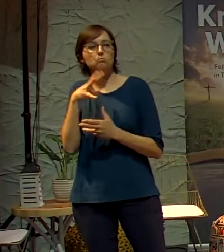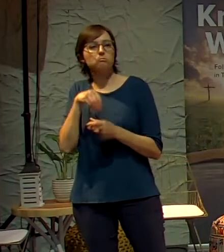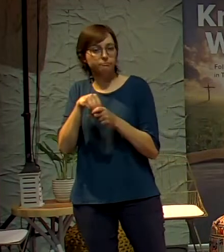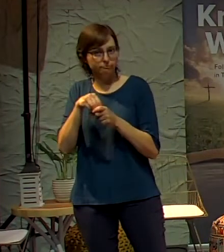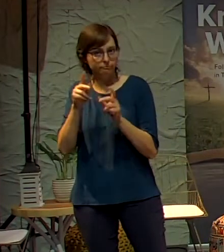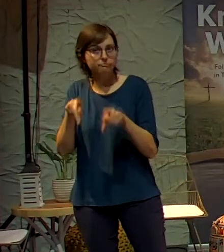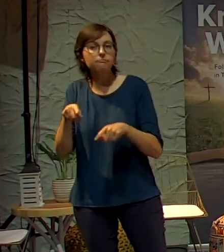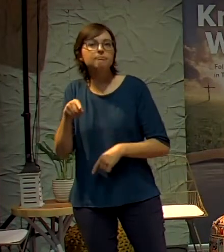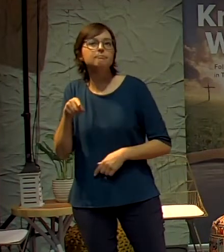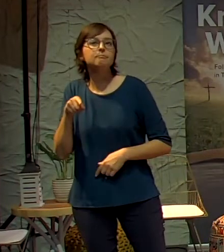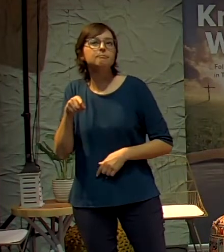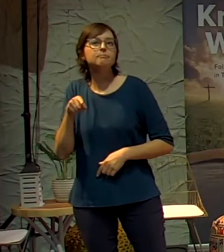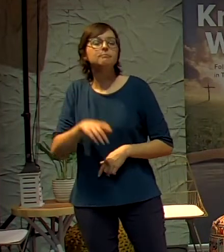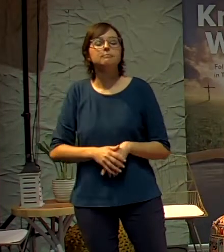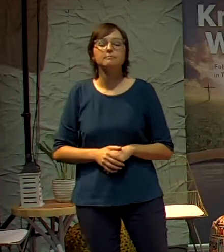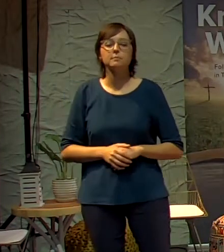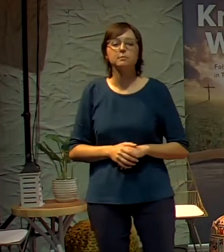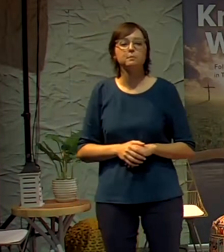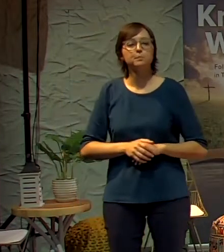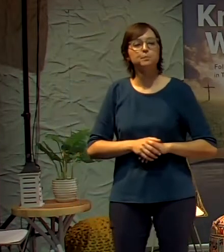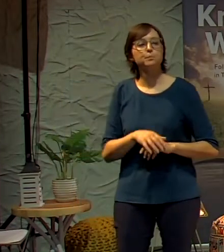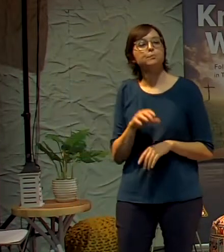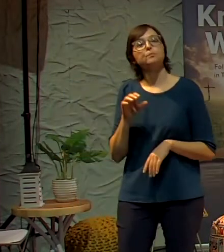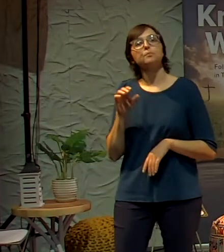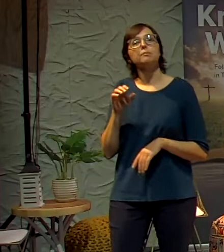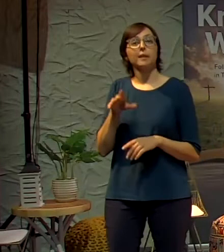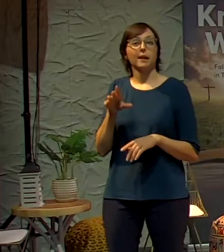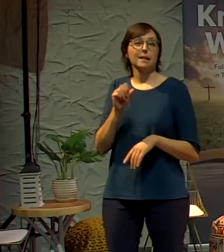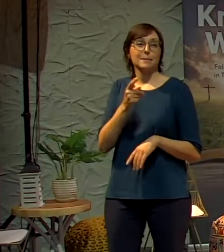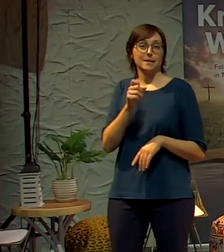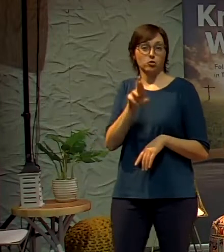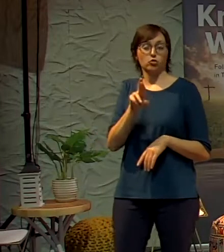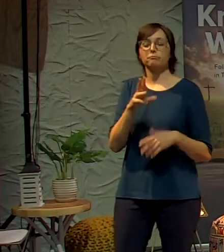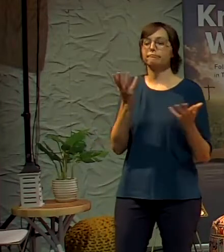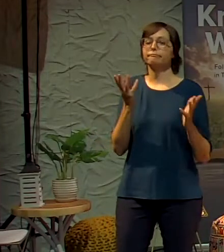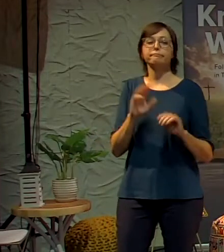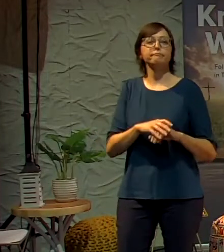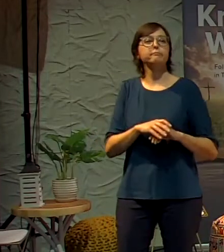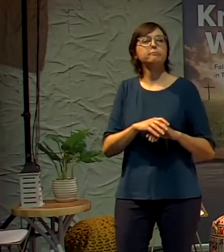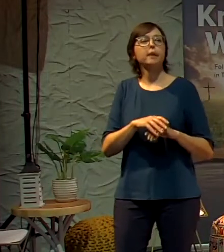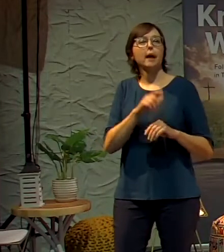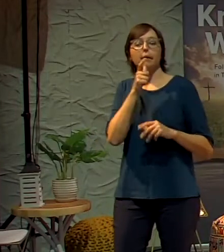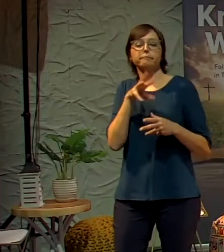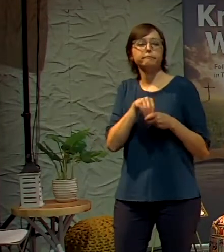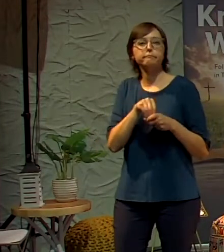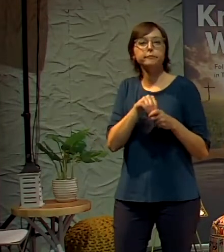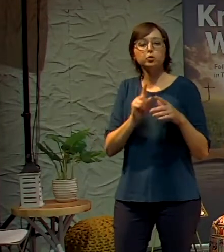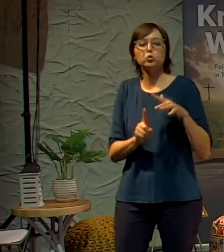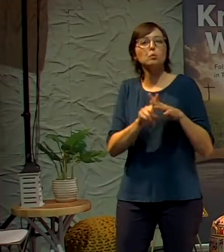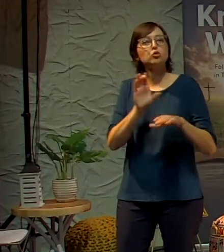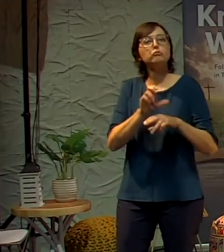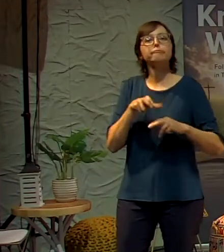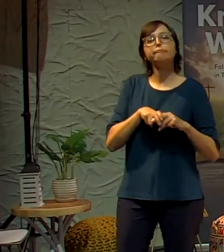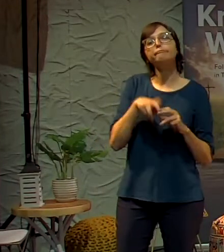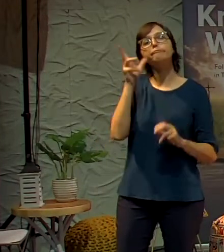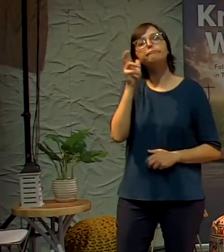church spectator logic is this. You have no skin in the game. You show up at church. You listen to a sermon. You feel better about yourself just a little